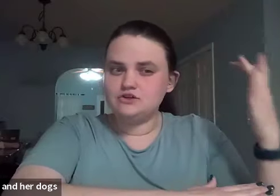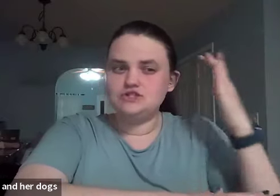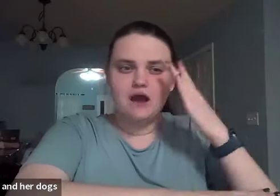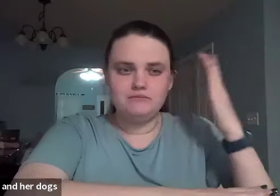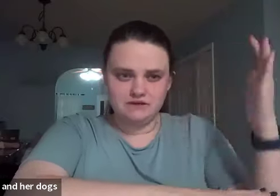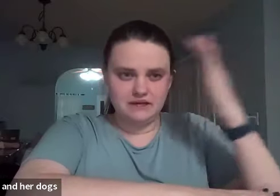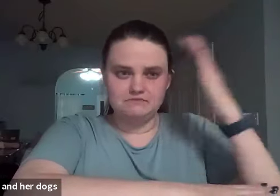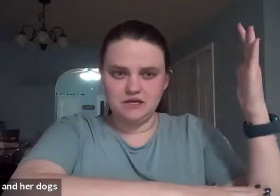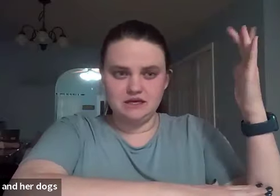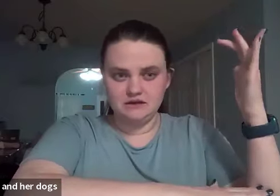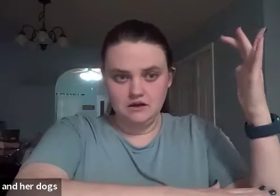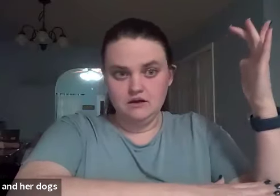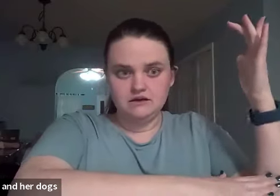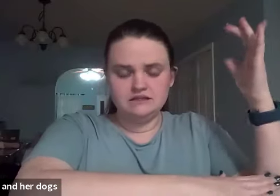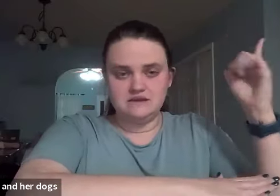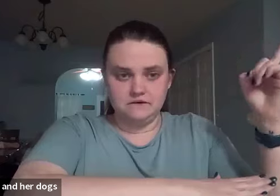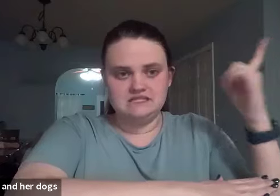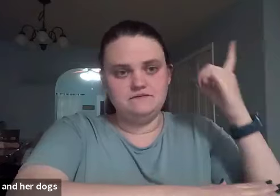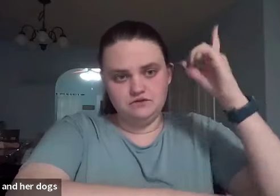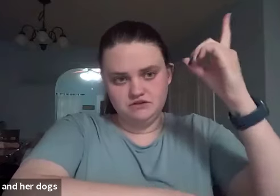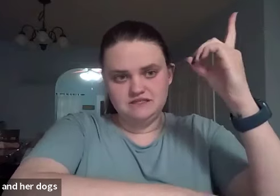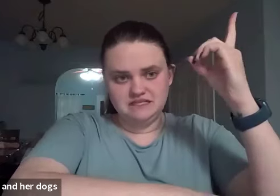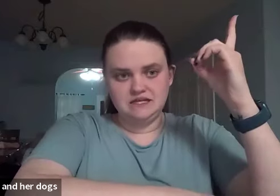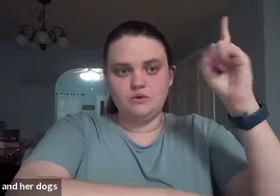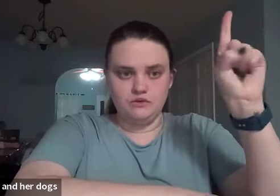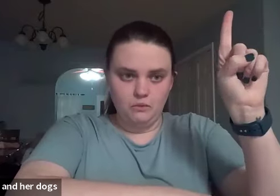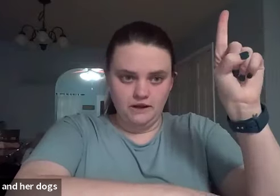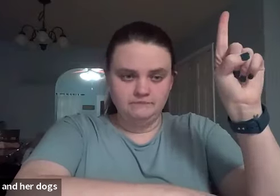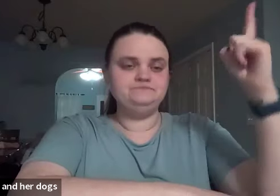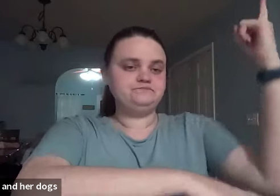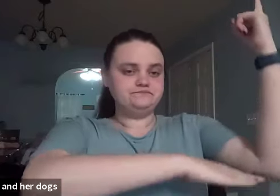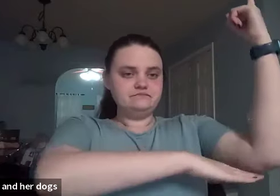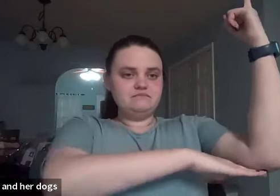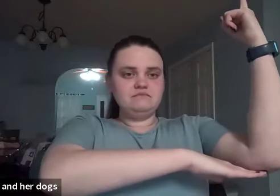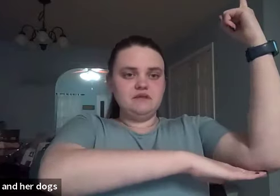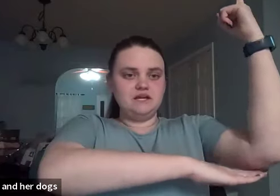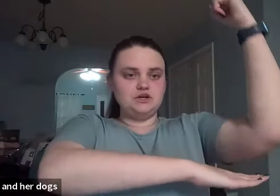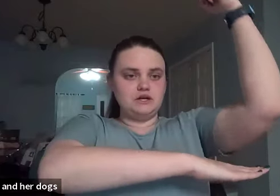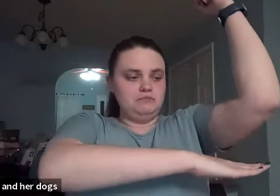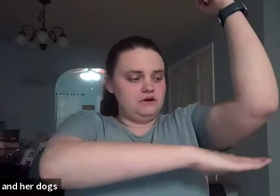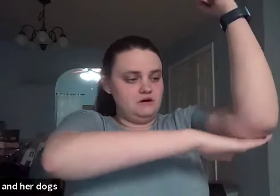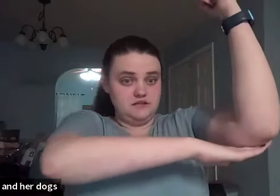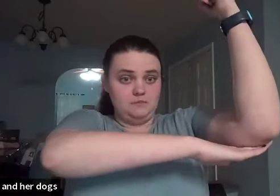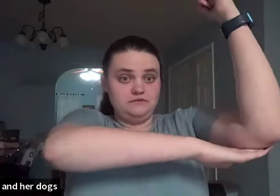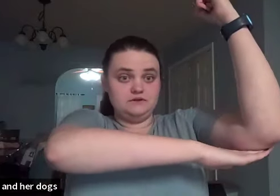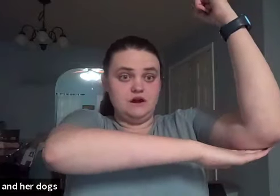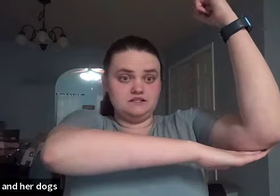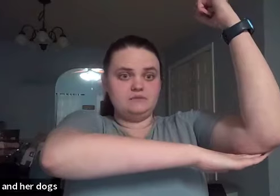there's not really a big difference if you do the D or the 1. And you're going to put it on top of your